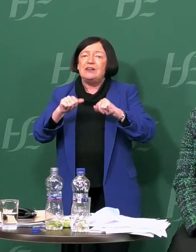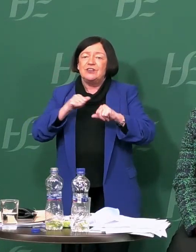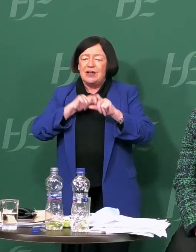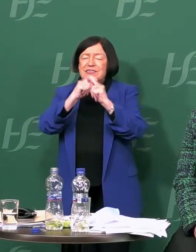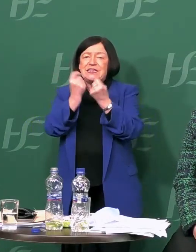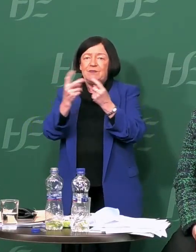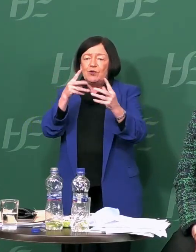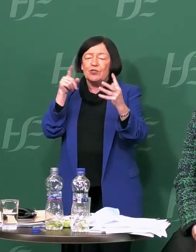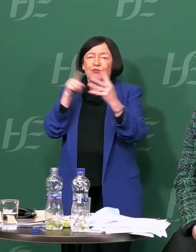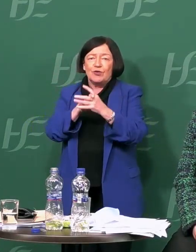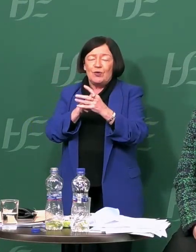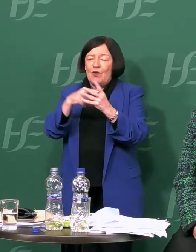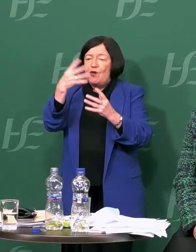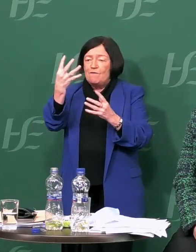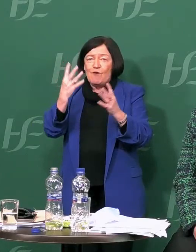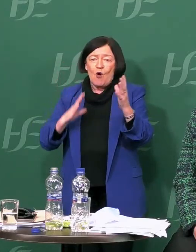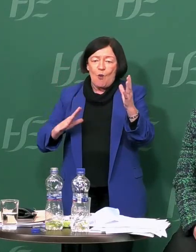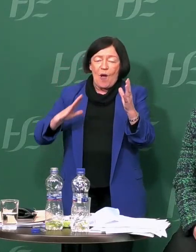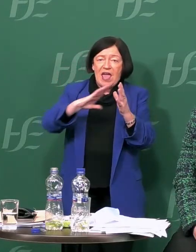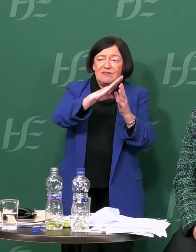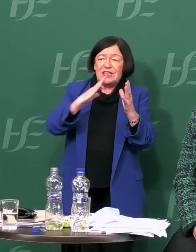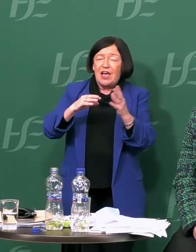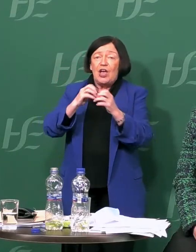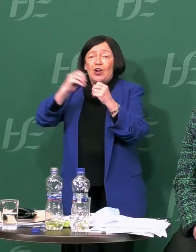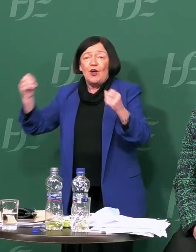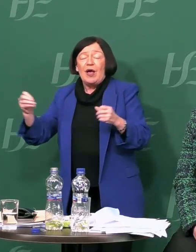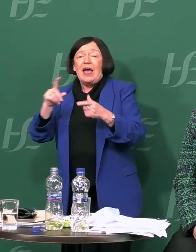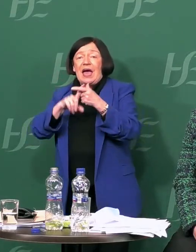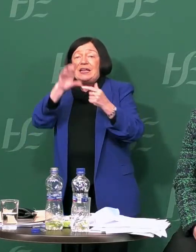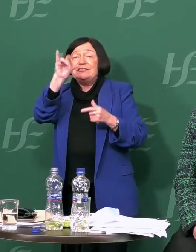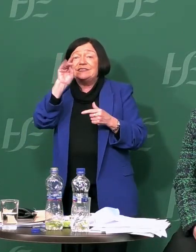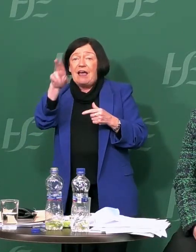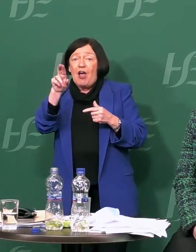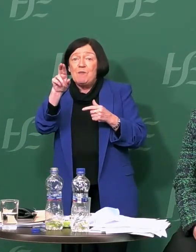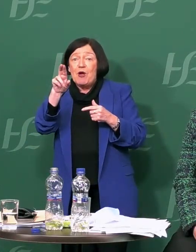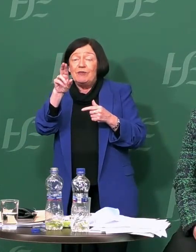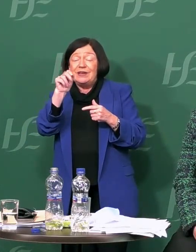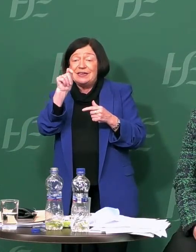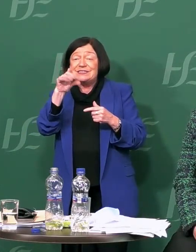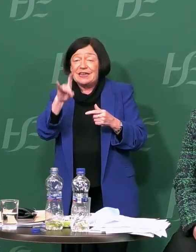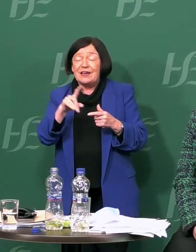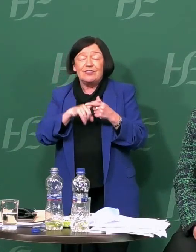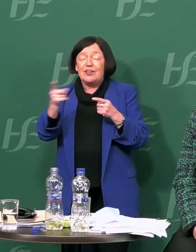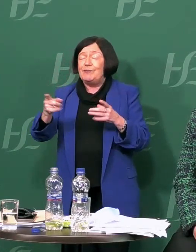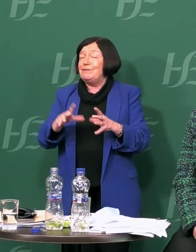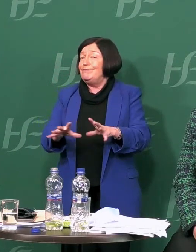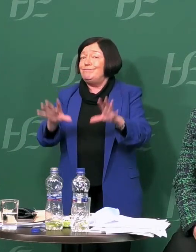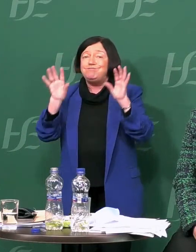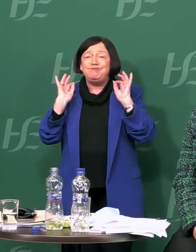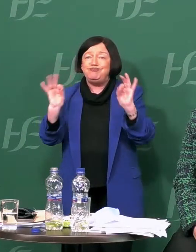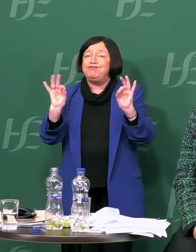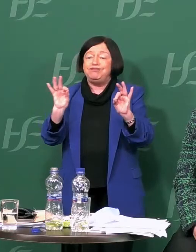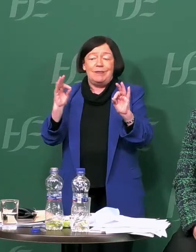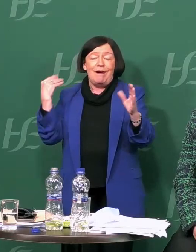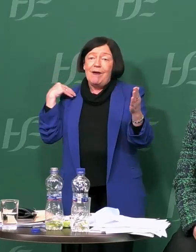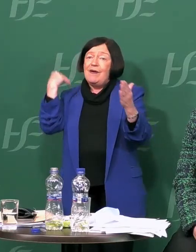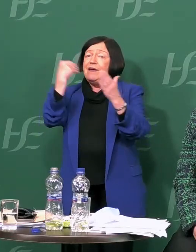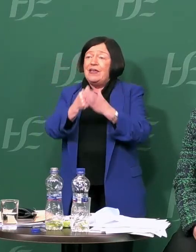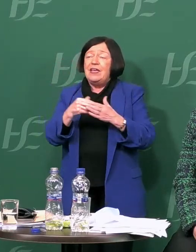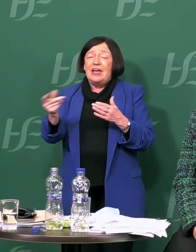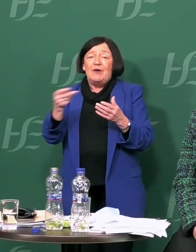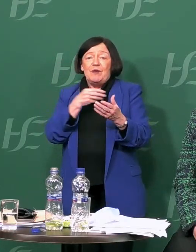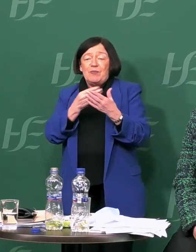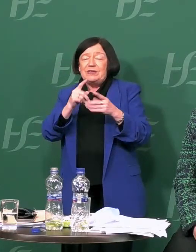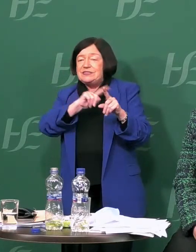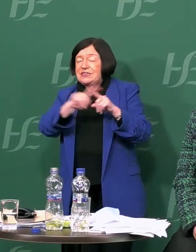worked through 4 waves, another wave, and a cyber attack, and they've been phenomenal throughout it all. We've been putting in a range